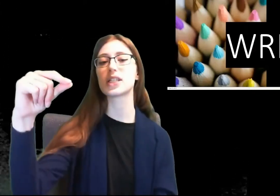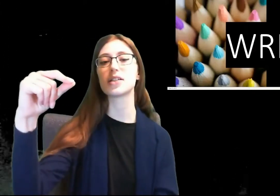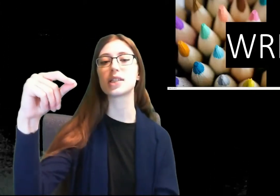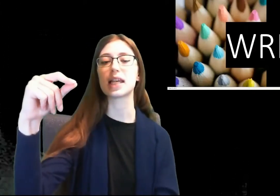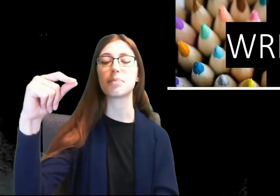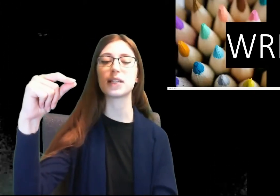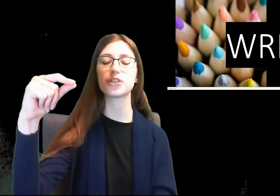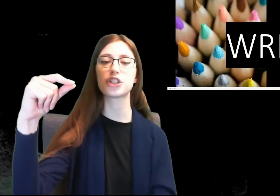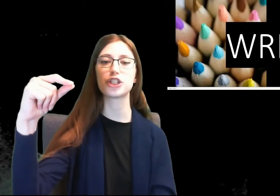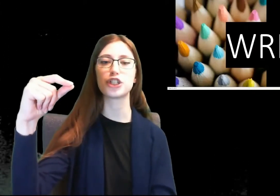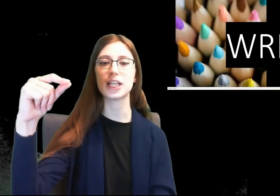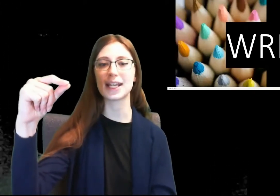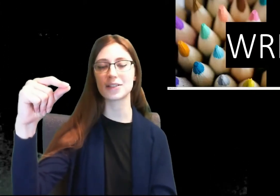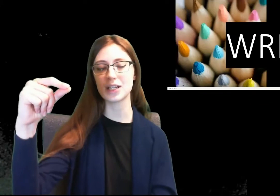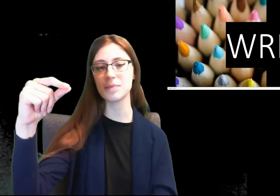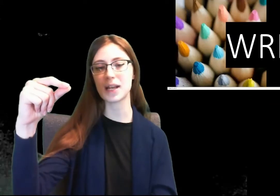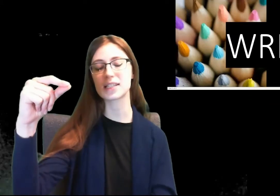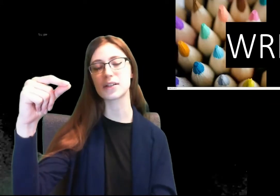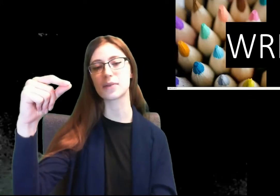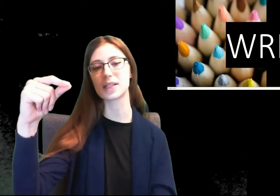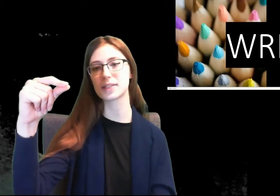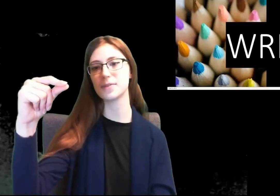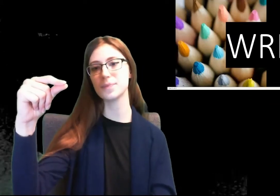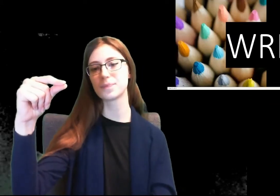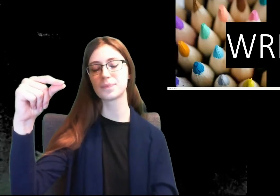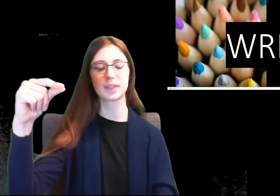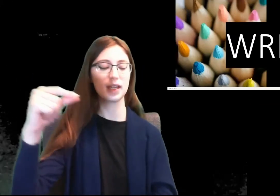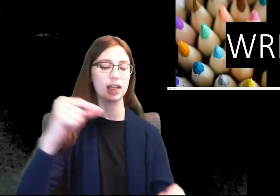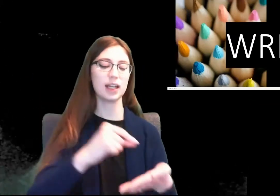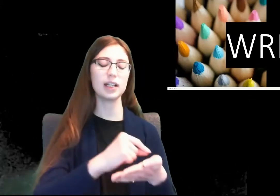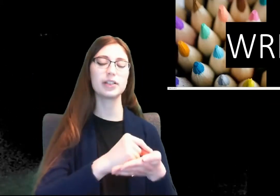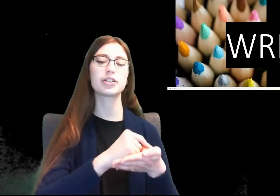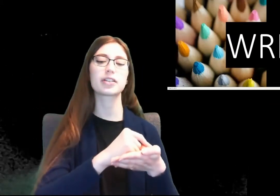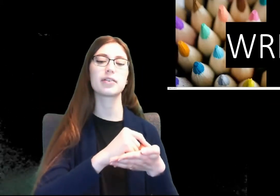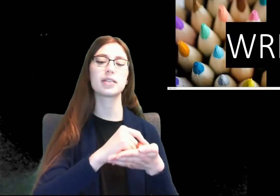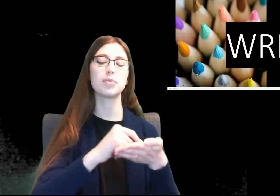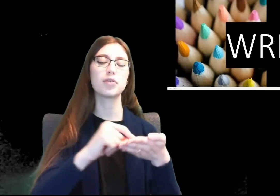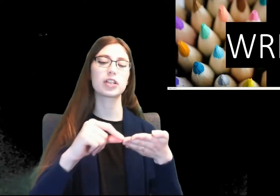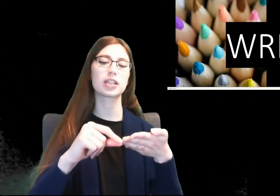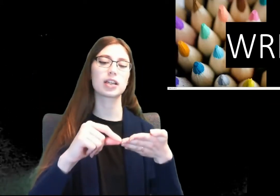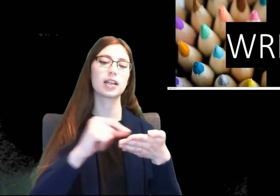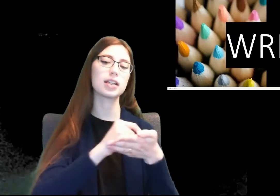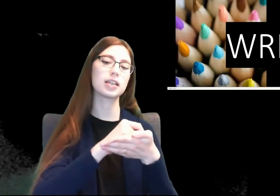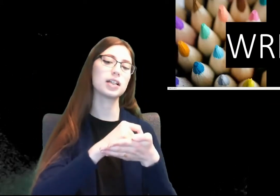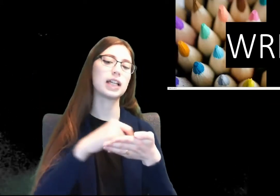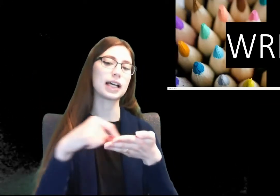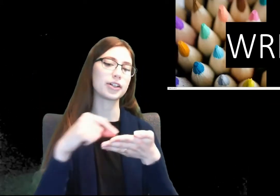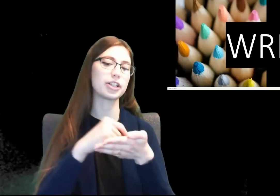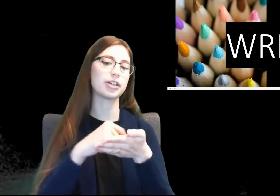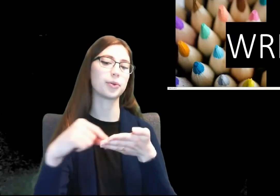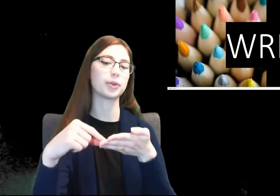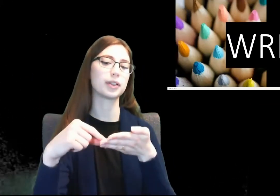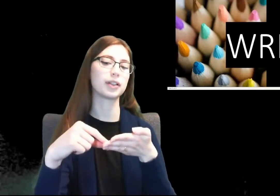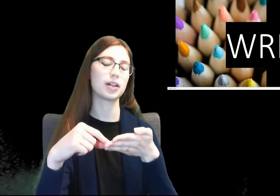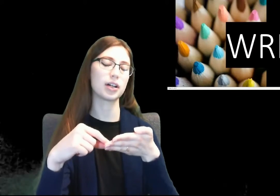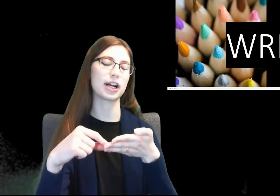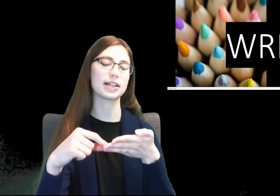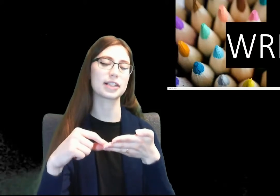use a pinched G hand shape as your pencil and you're just going to move it in a line or two across